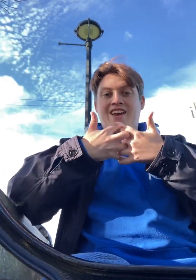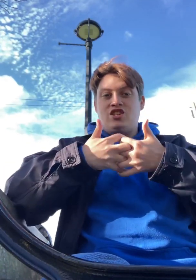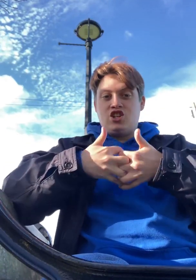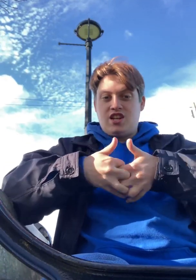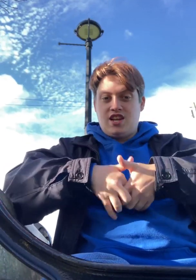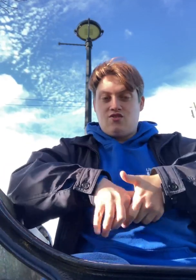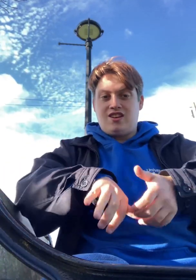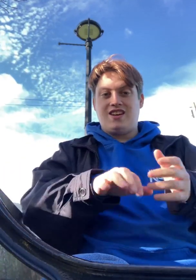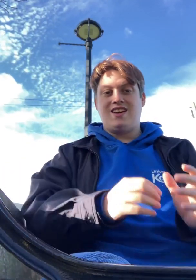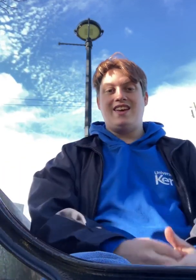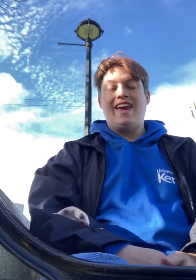engineering.